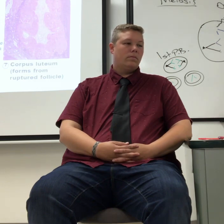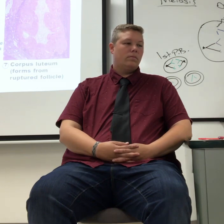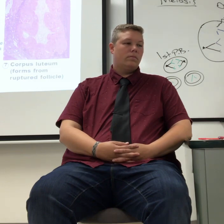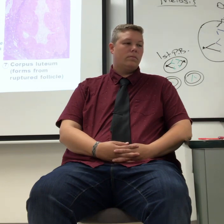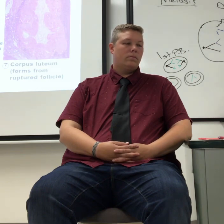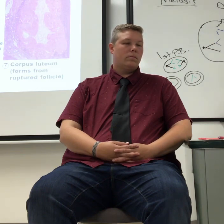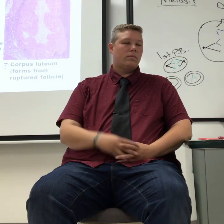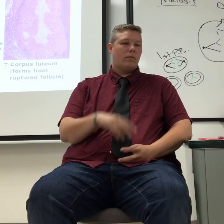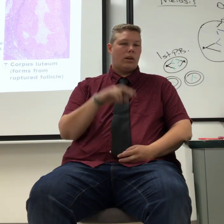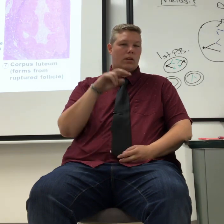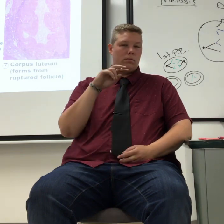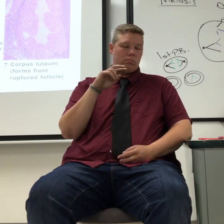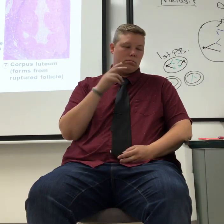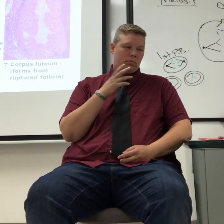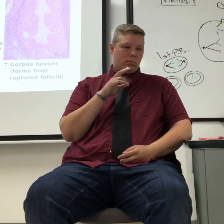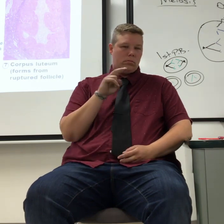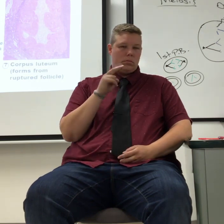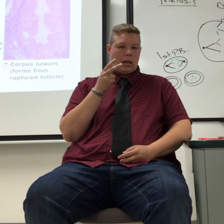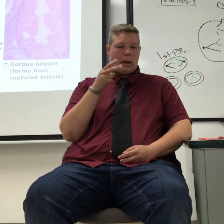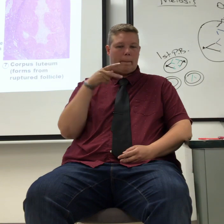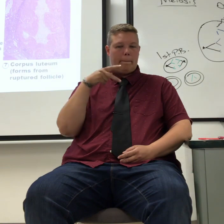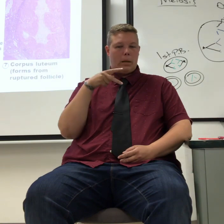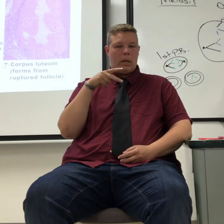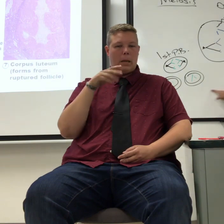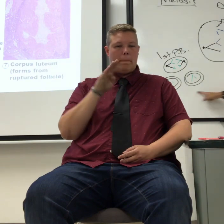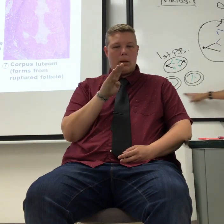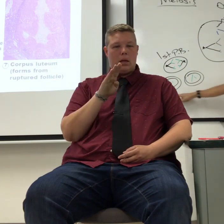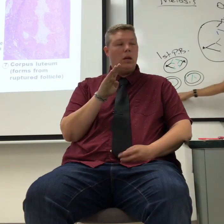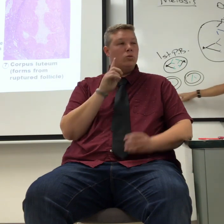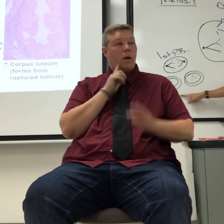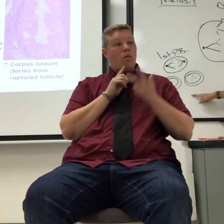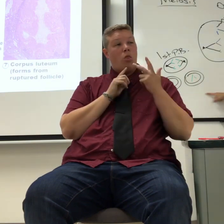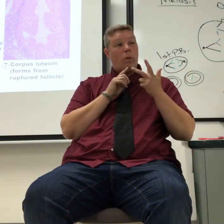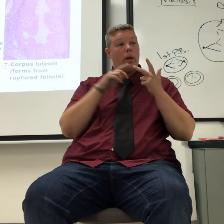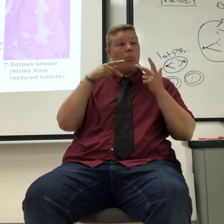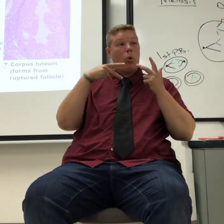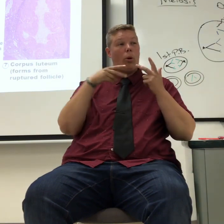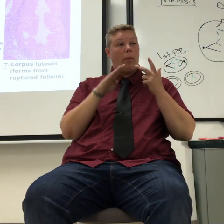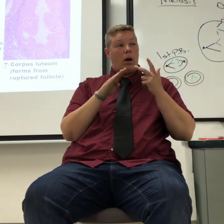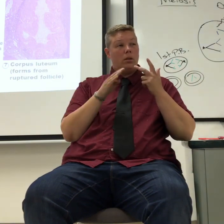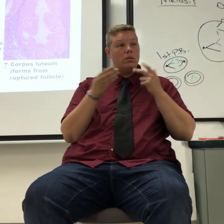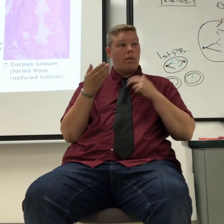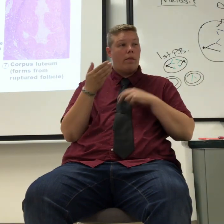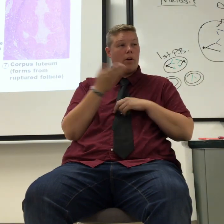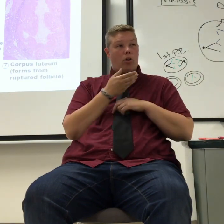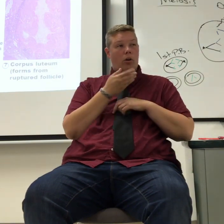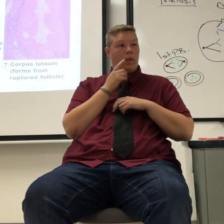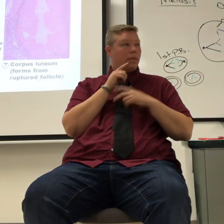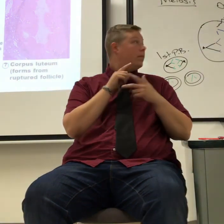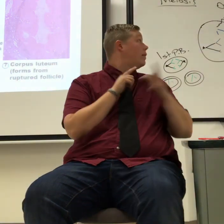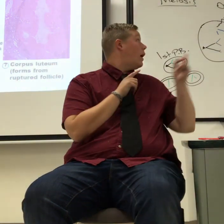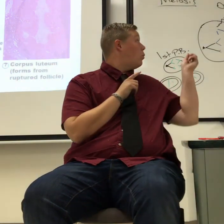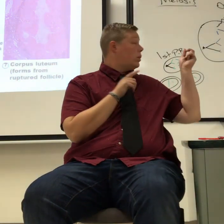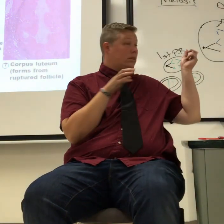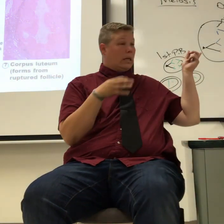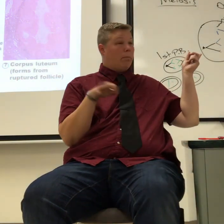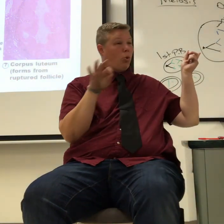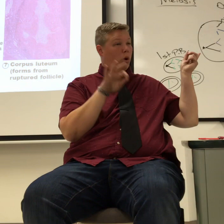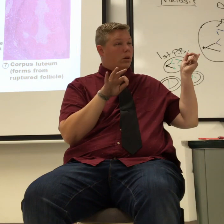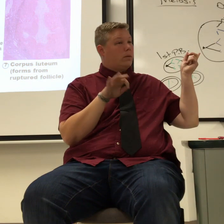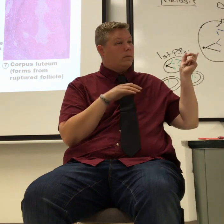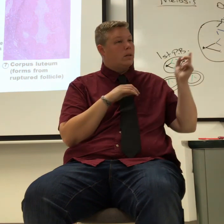Second PB. All right, so I got 3 polar bodies here. This is the cell that's important. This is